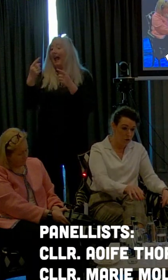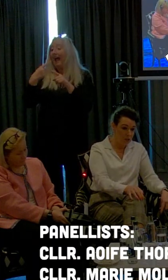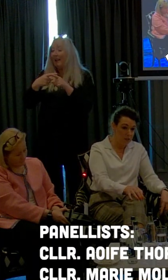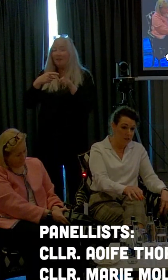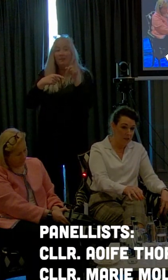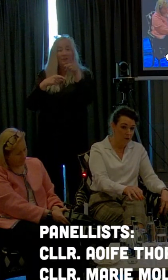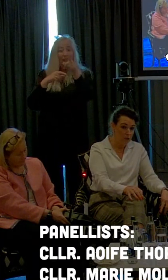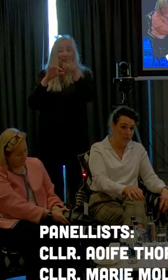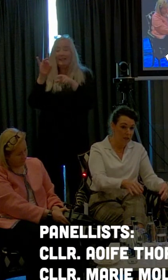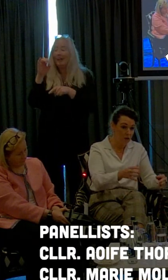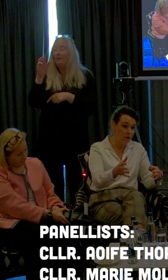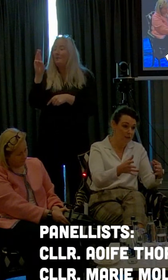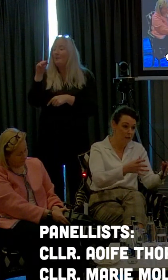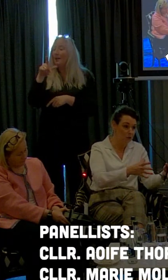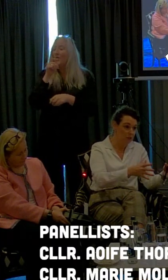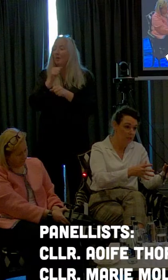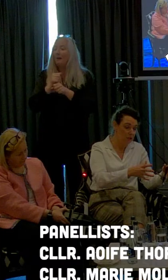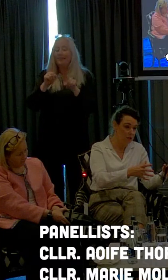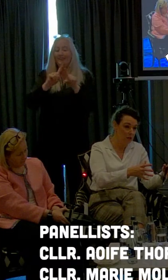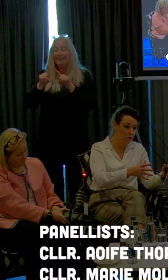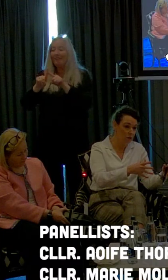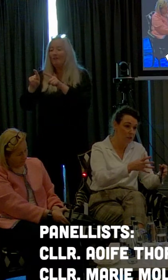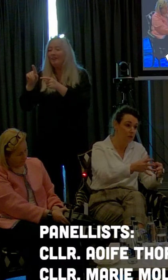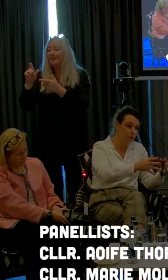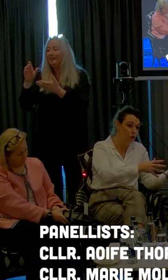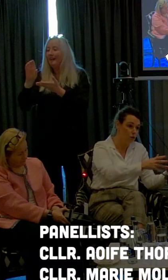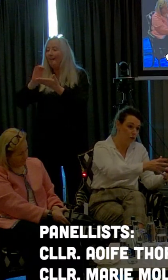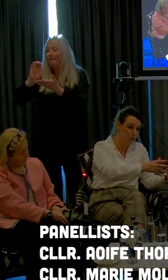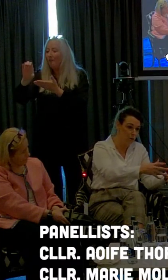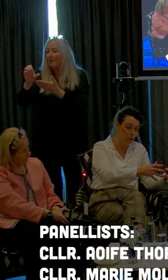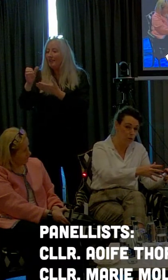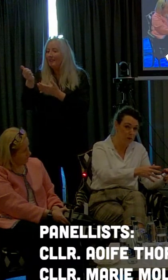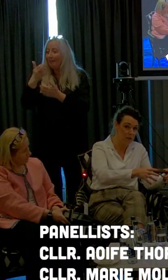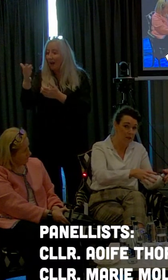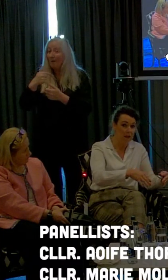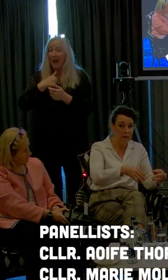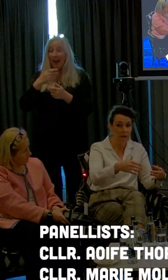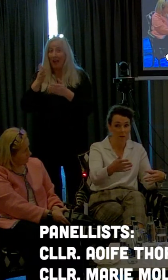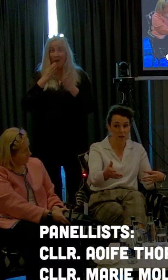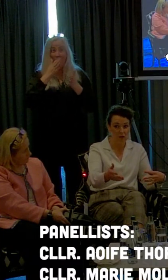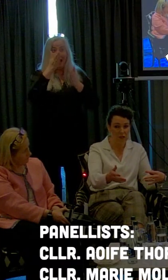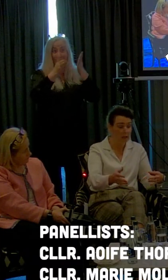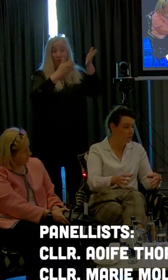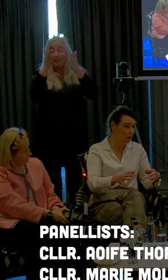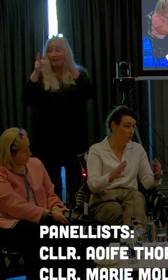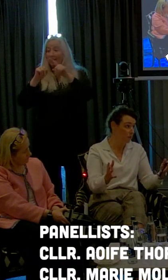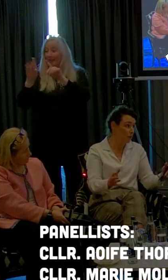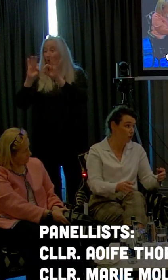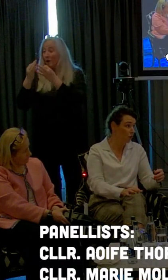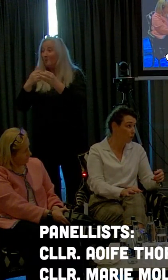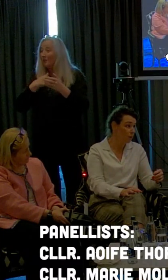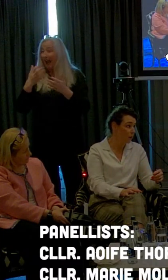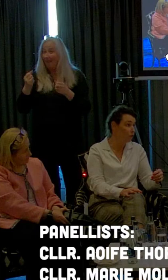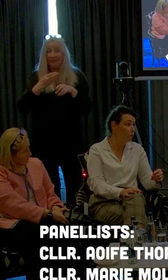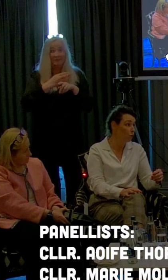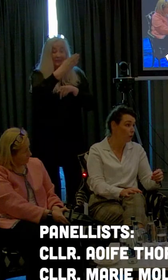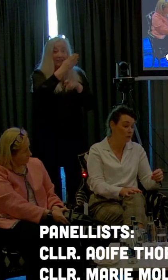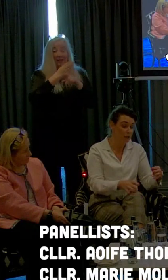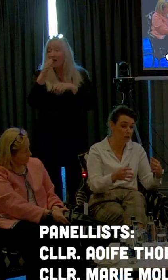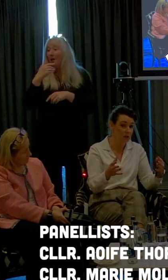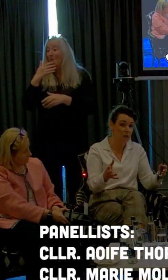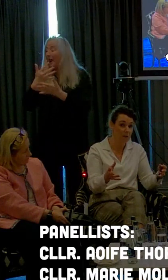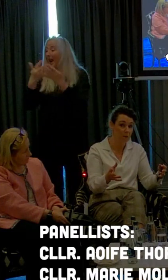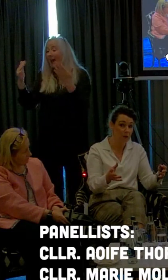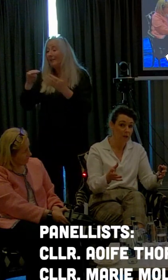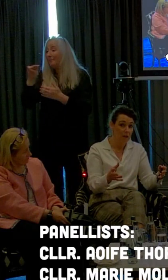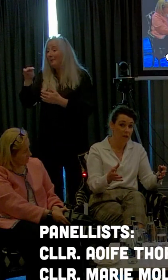different fundings in the county and arising out of that. Then you're on different other subgroups. And then I'm here today. I would say the general public have no clue. They